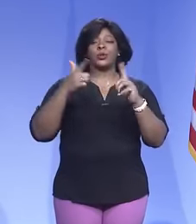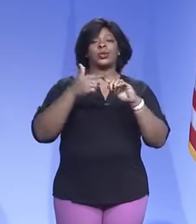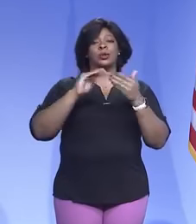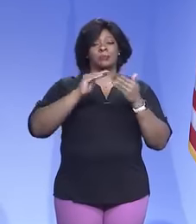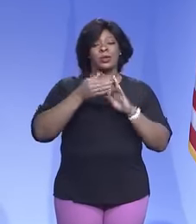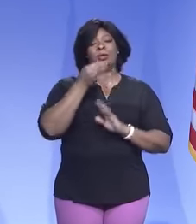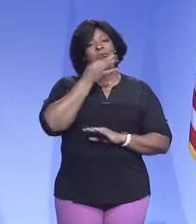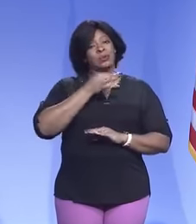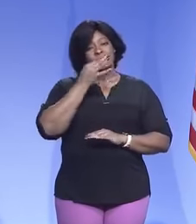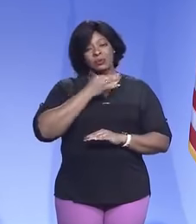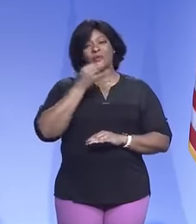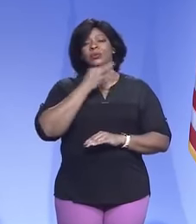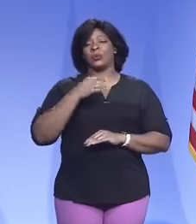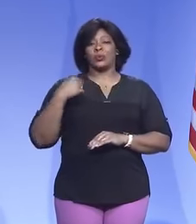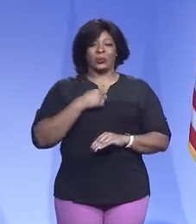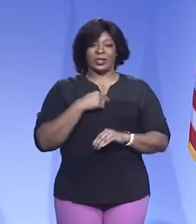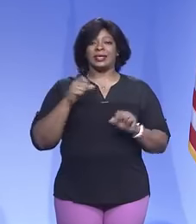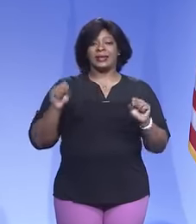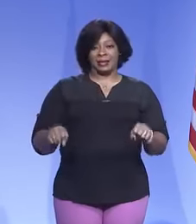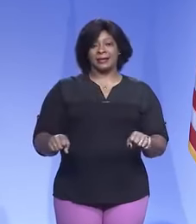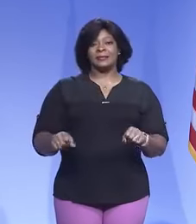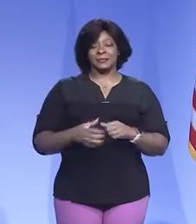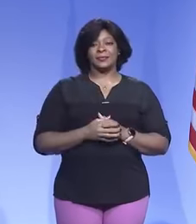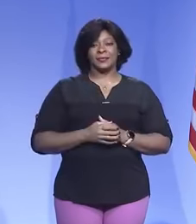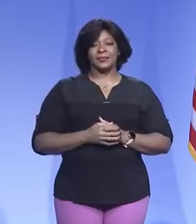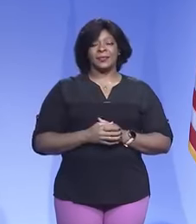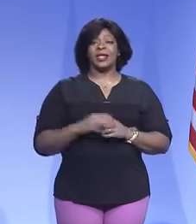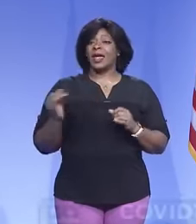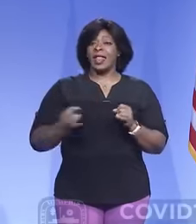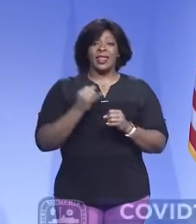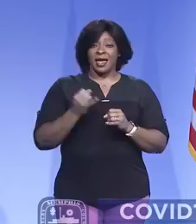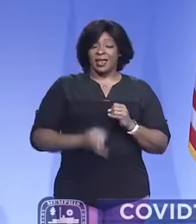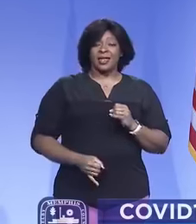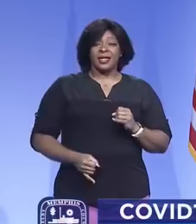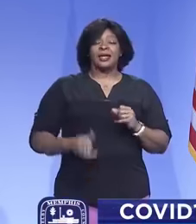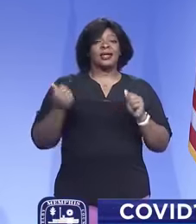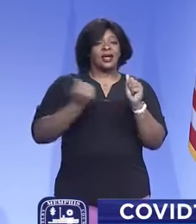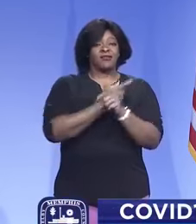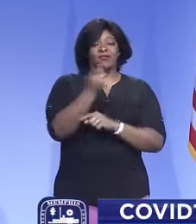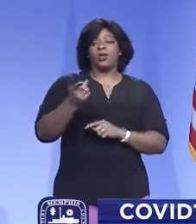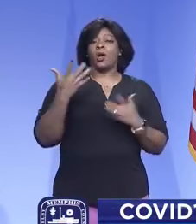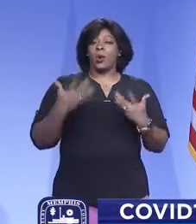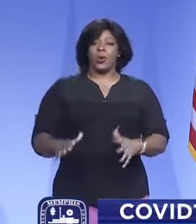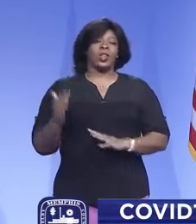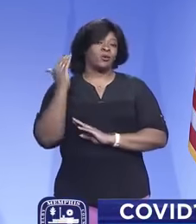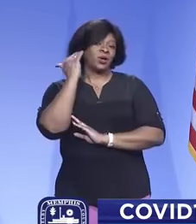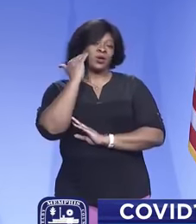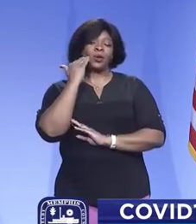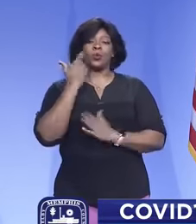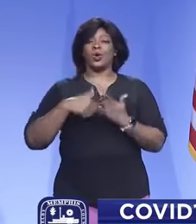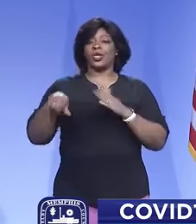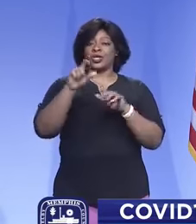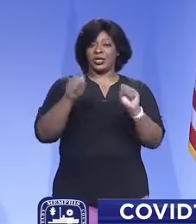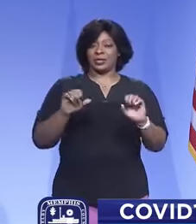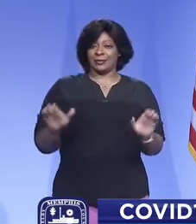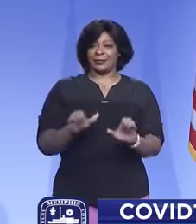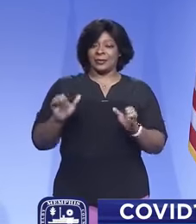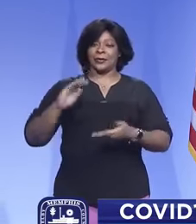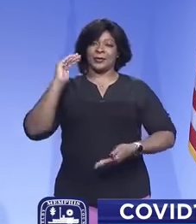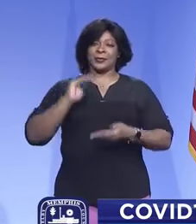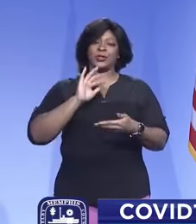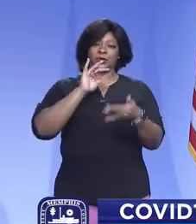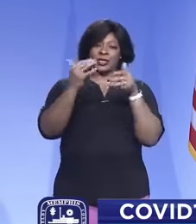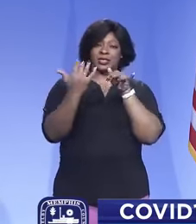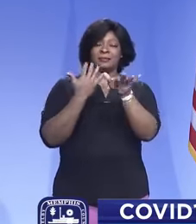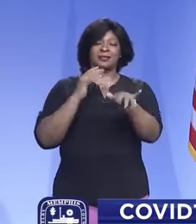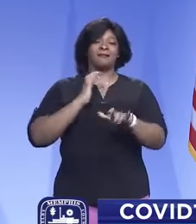as quickly as we can. Lastly, everyone's well aware of what you can do to reduce transmission